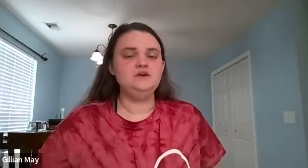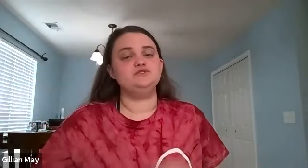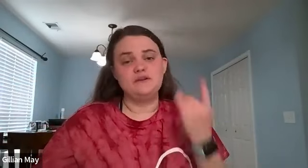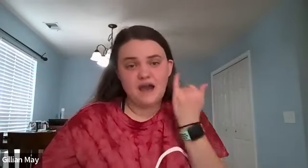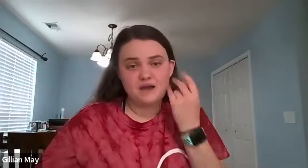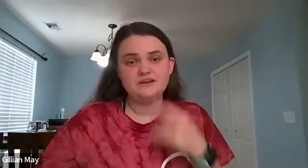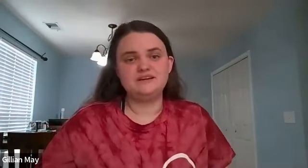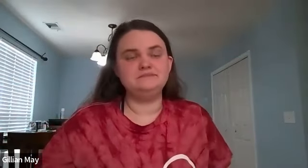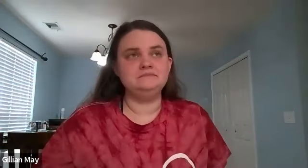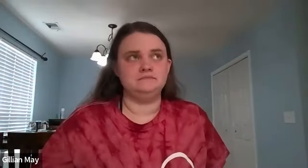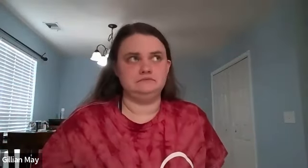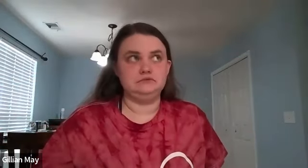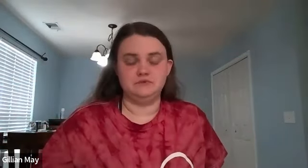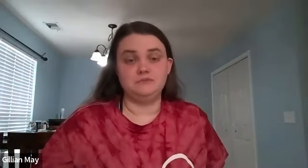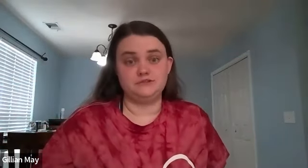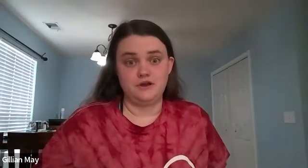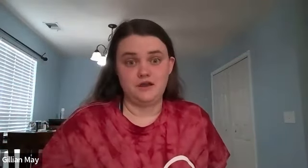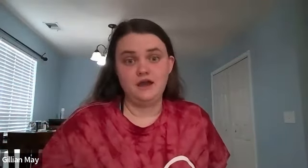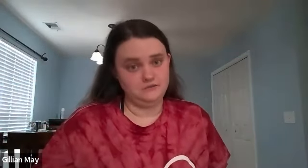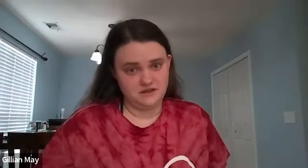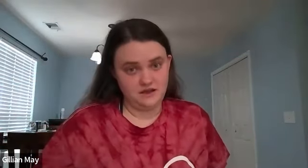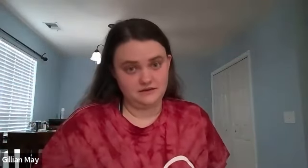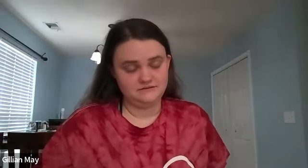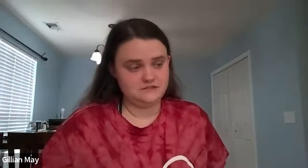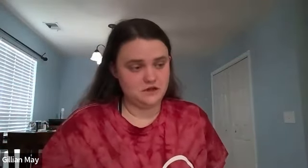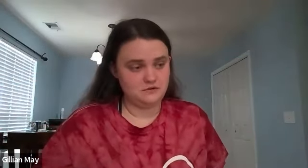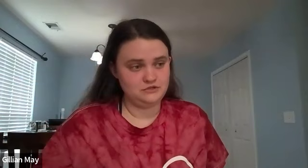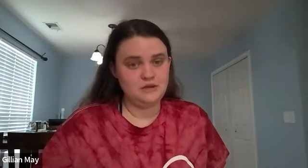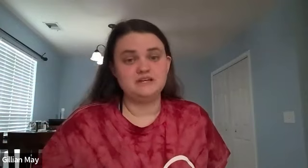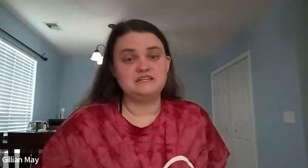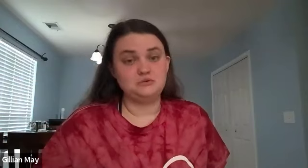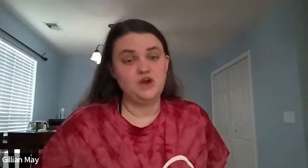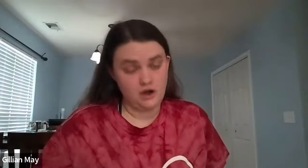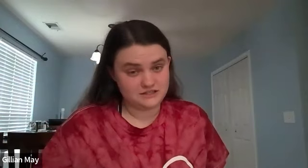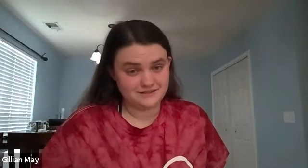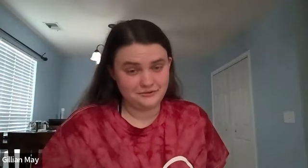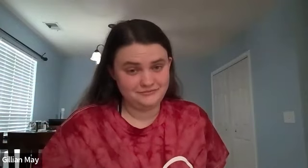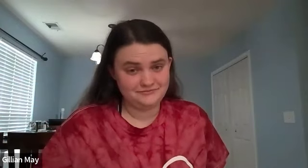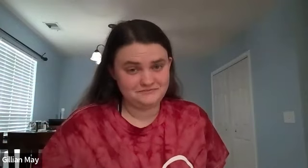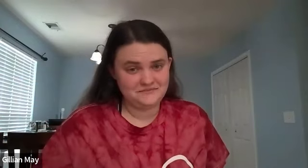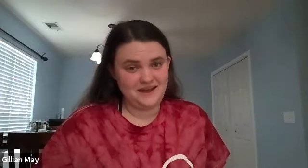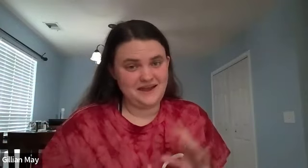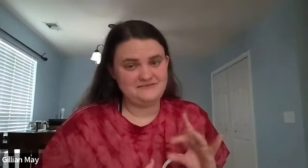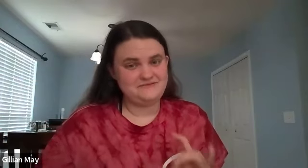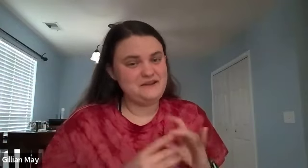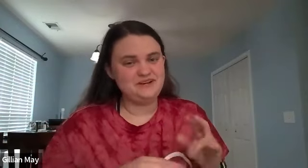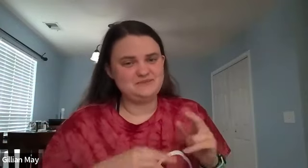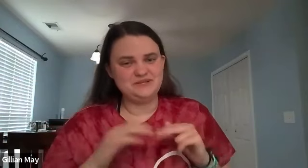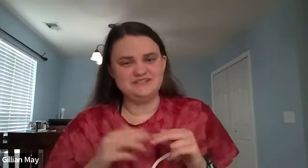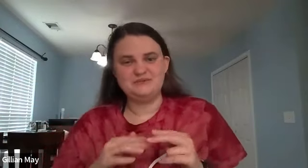So if I were gonna, I'm gonna try. I don't sign slow because I don't talk slow. I very much built it to where